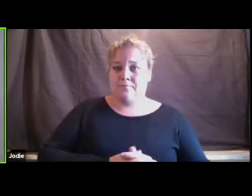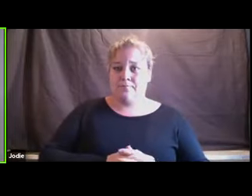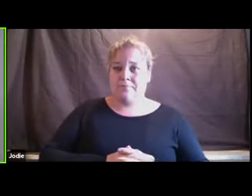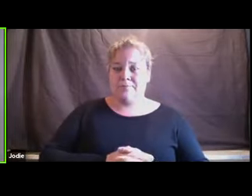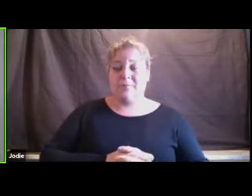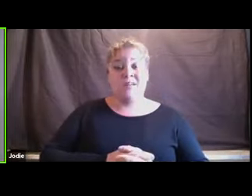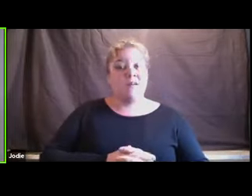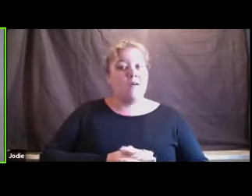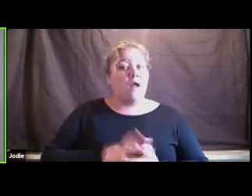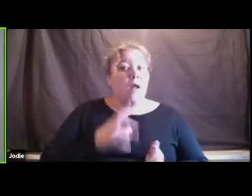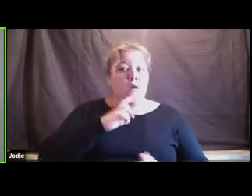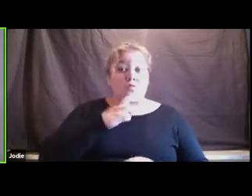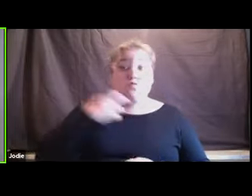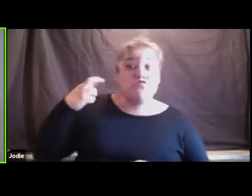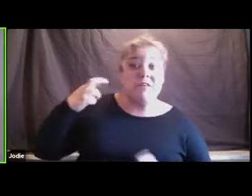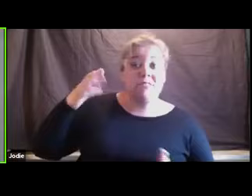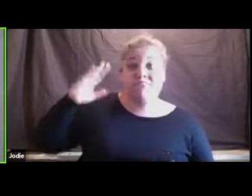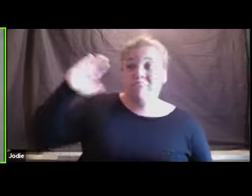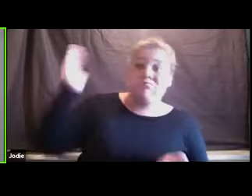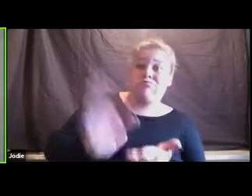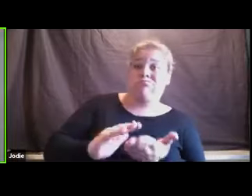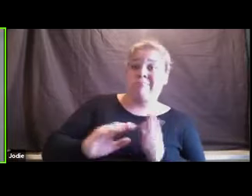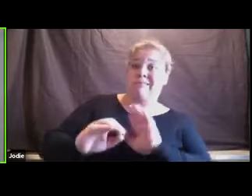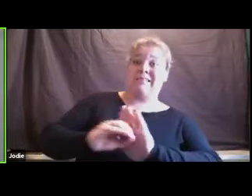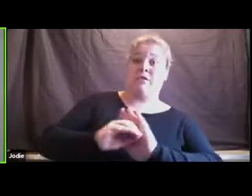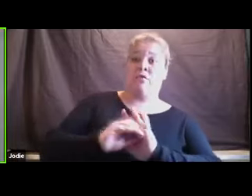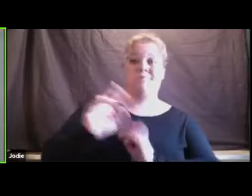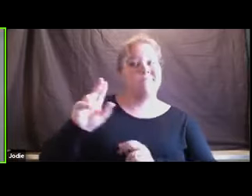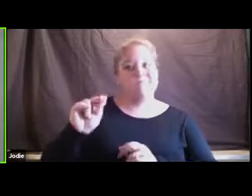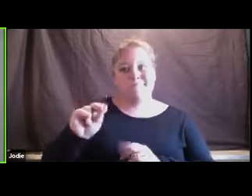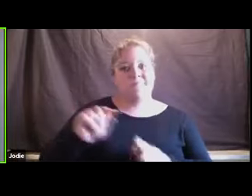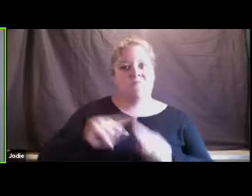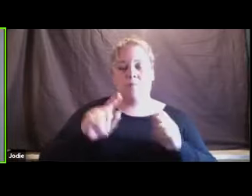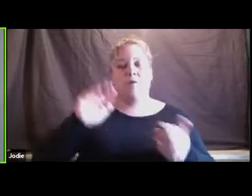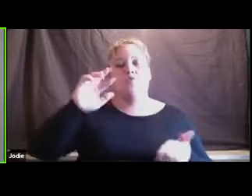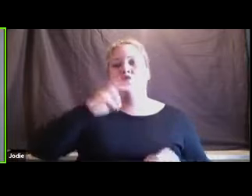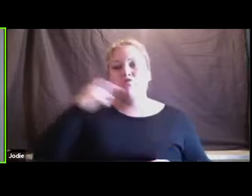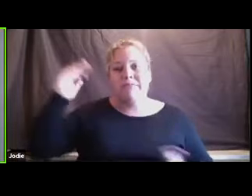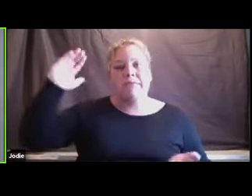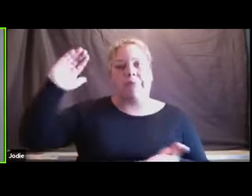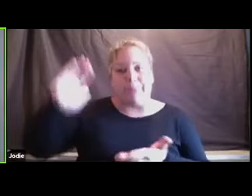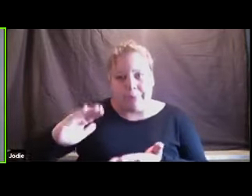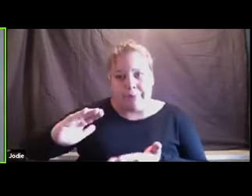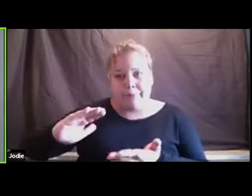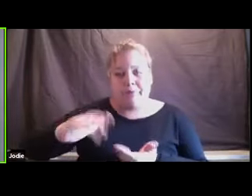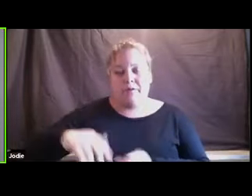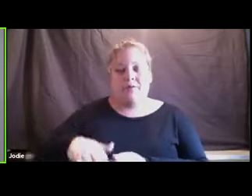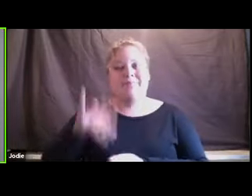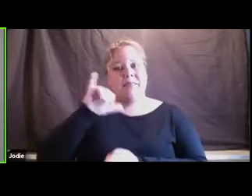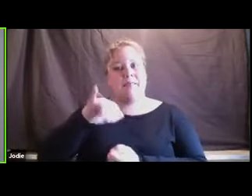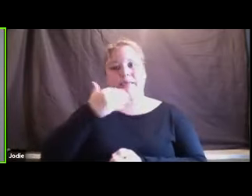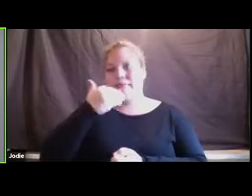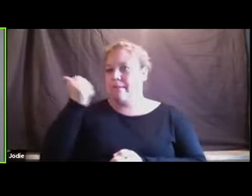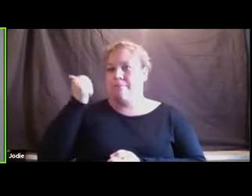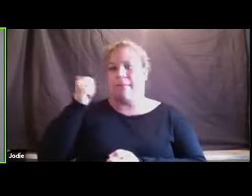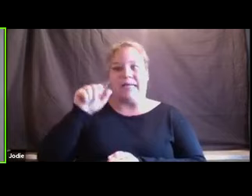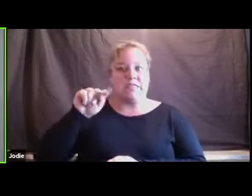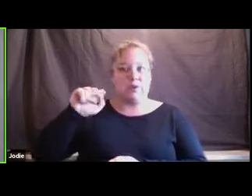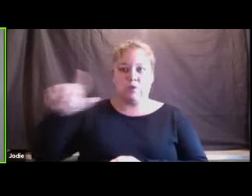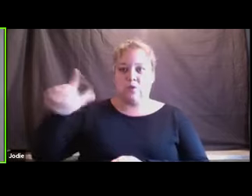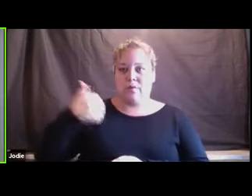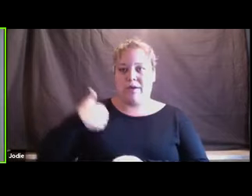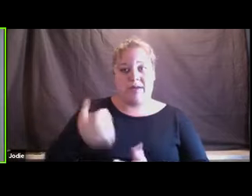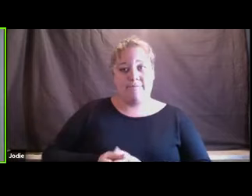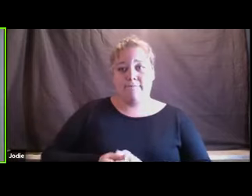risk zero, but it does make the risk much lower. And, you know, that is the best tool that we have, one of the